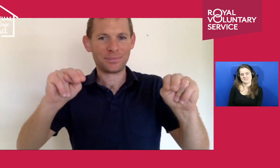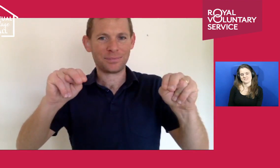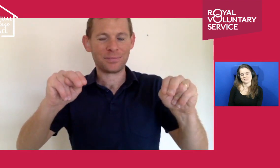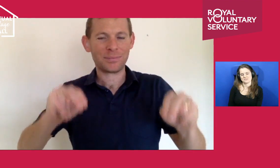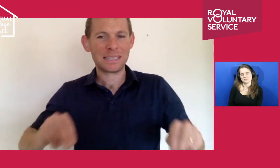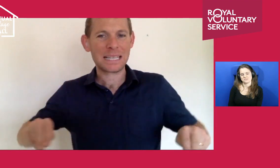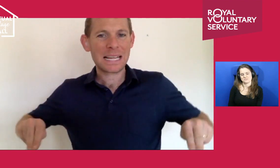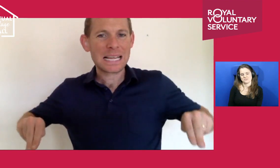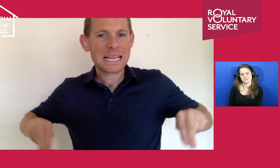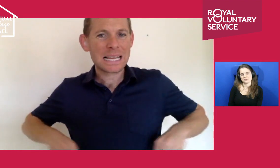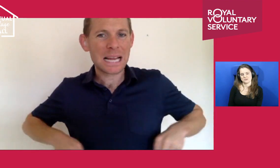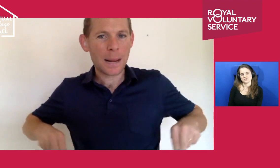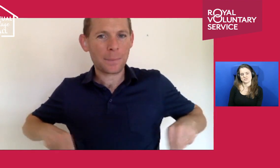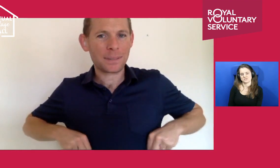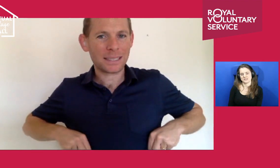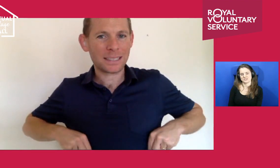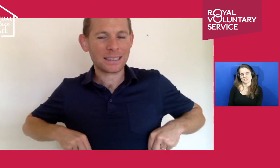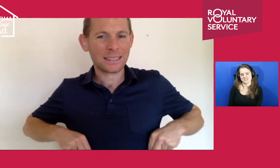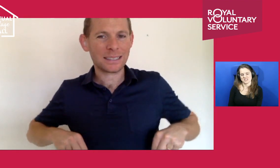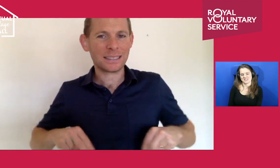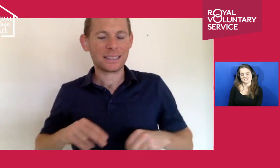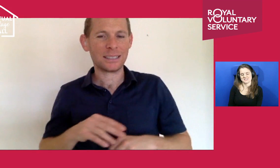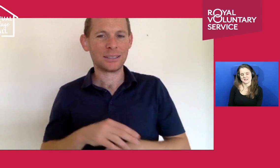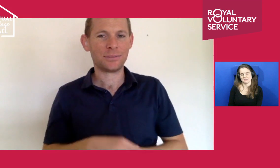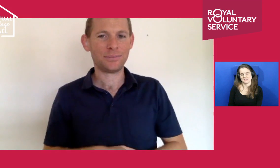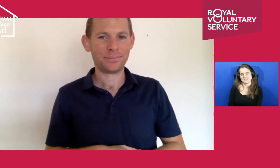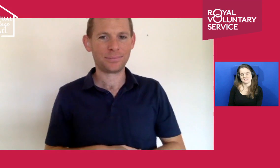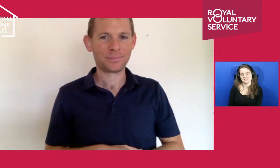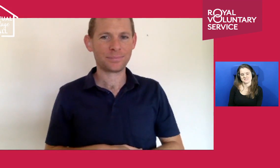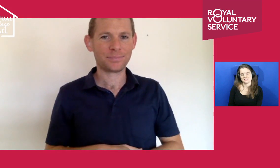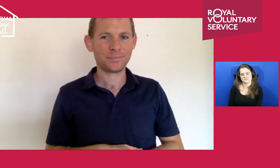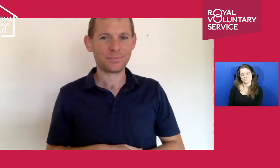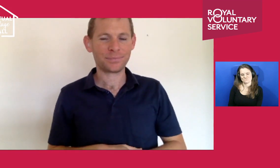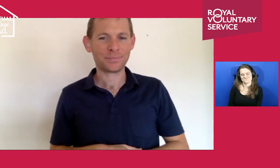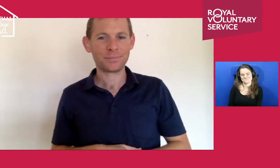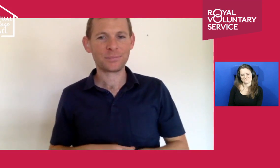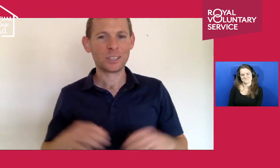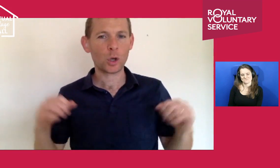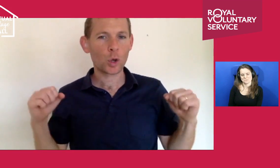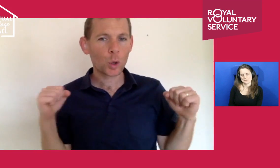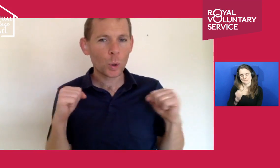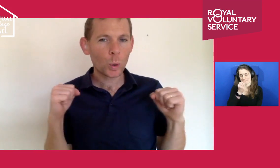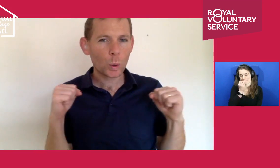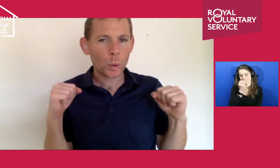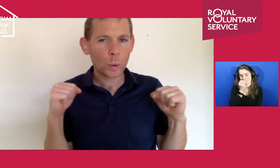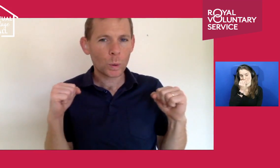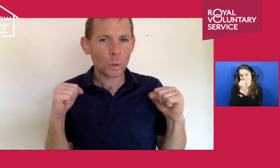Nappy. Remember our 2 fingers on each hand. Nappy.